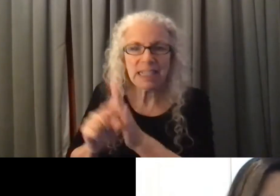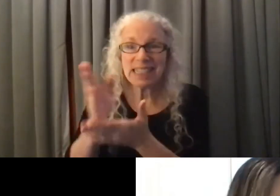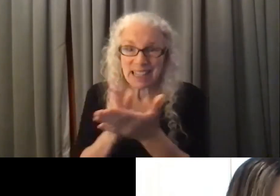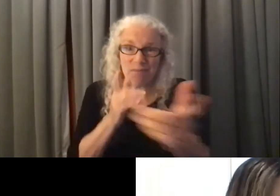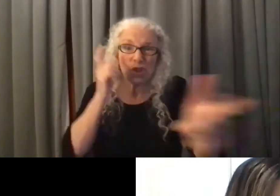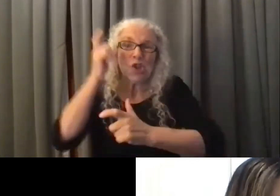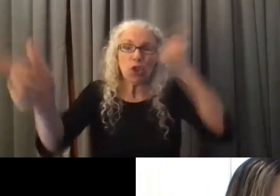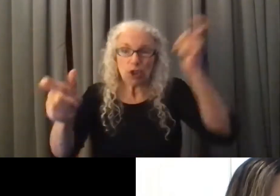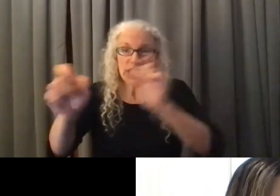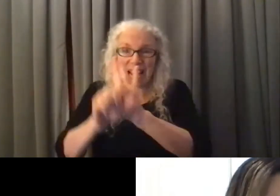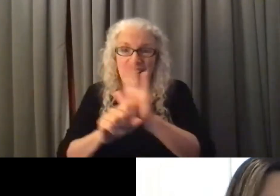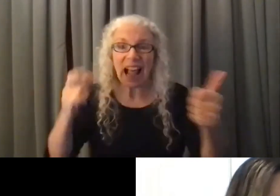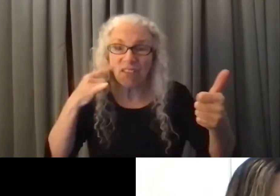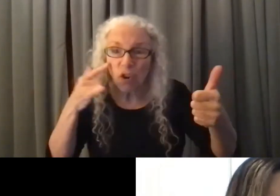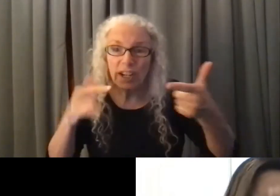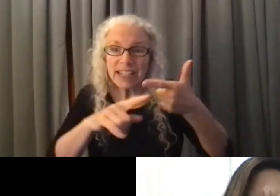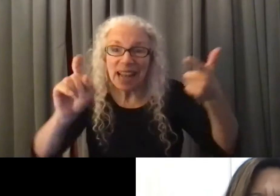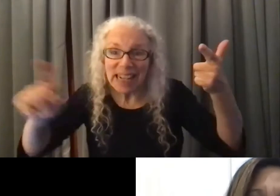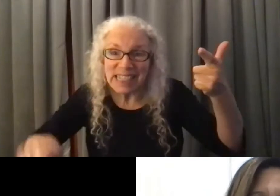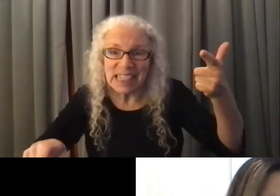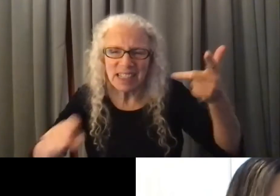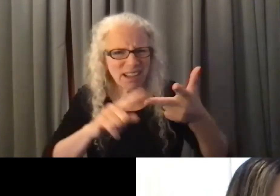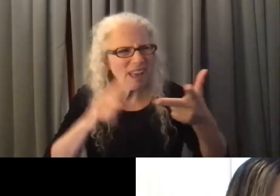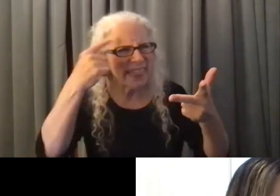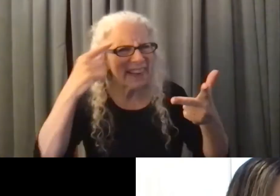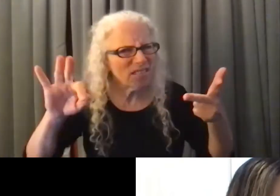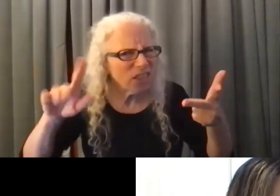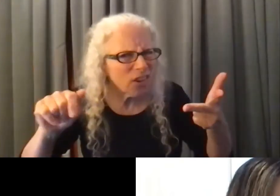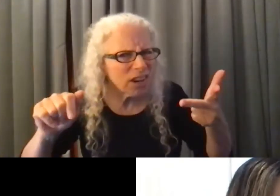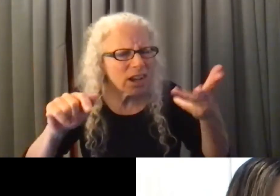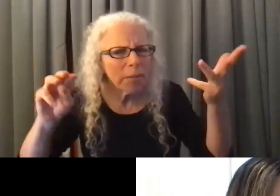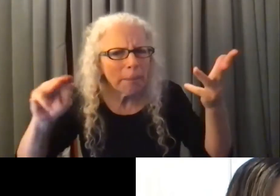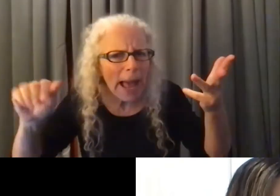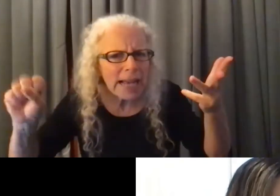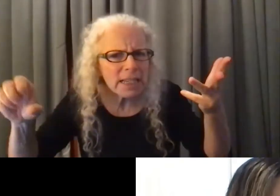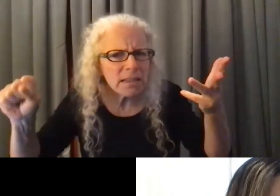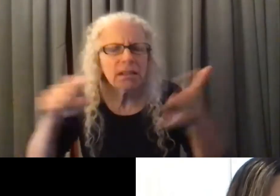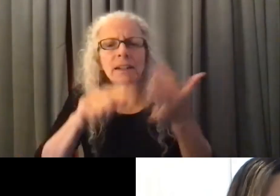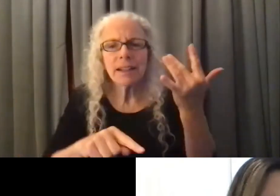country, California, Texas, I believe Florida, Massachusetts. And in their survey, they were able to capture